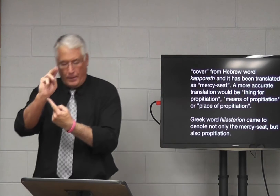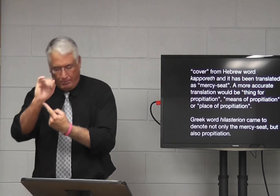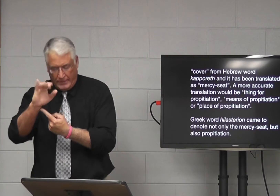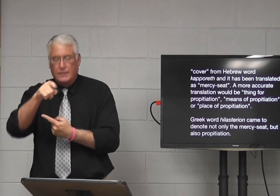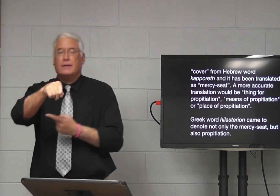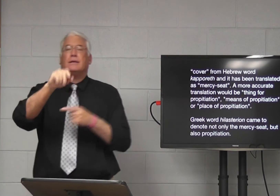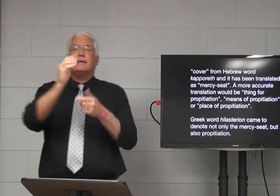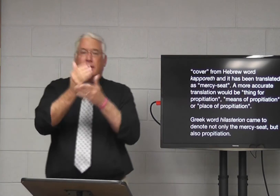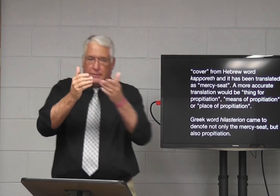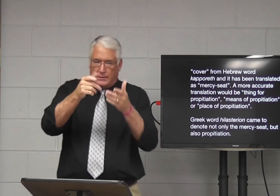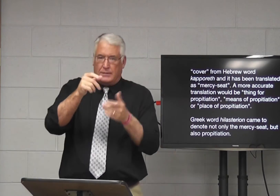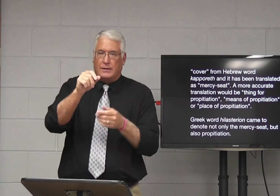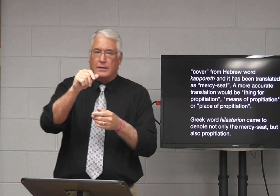Arabic, yes.